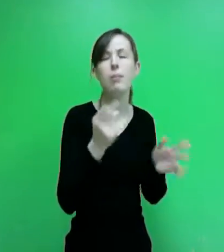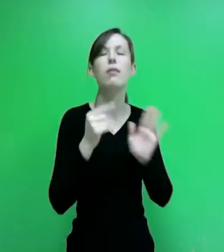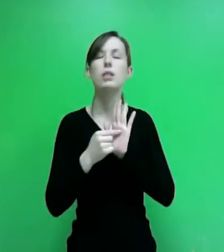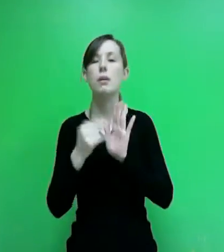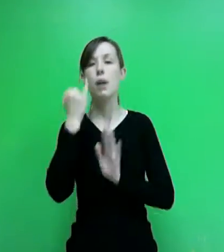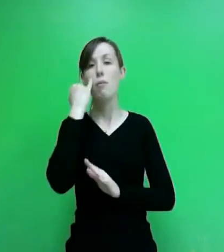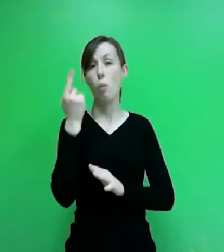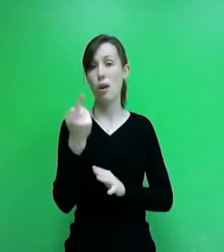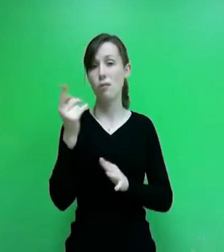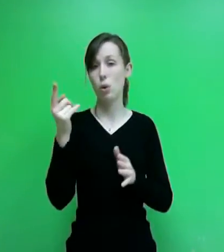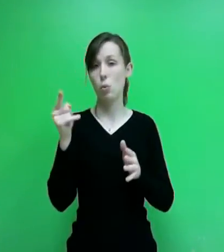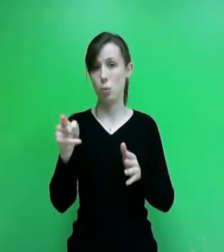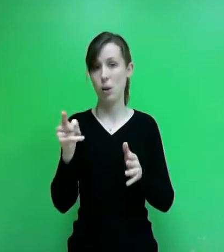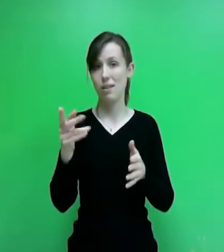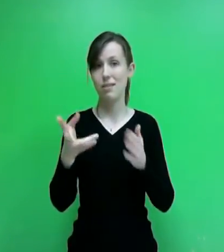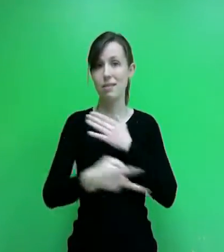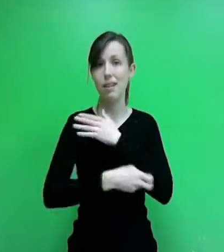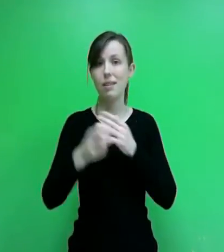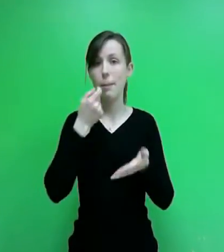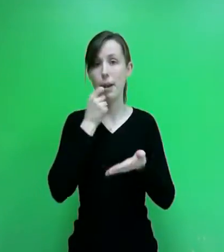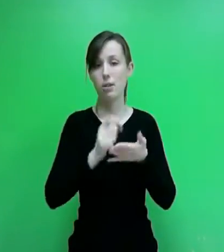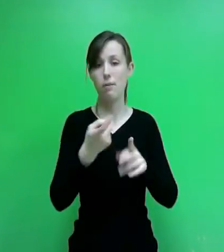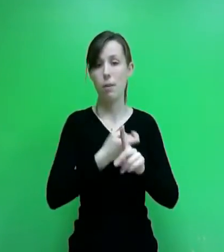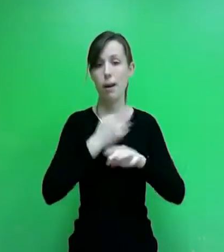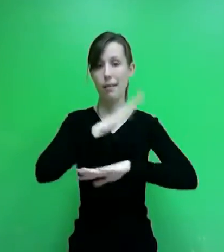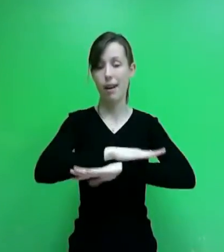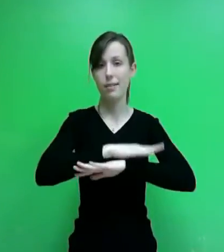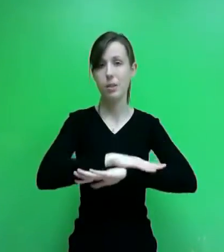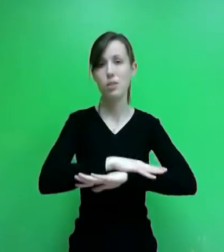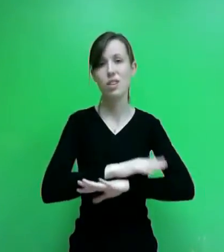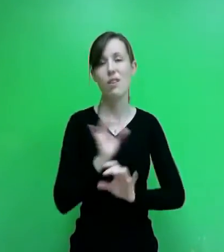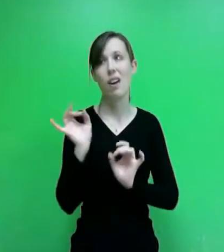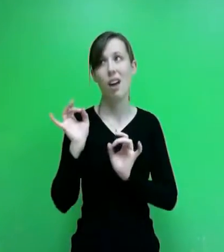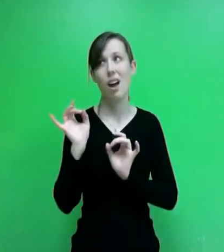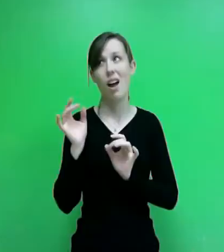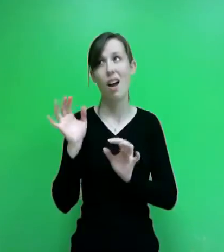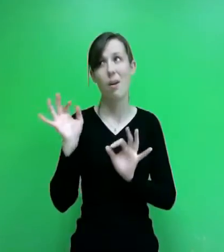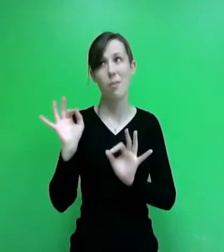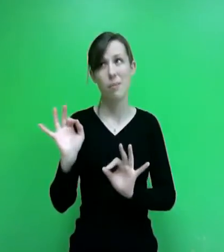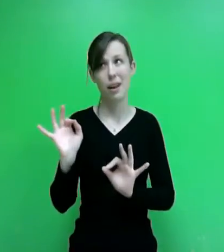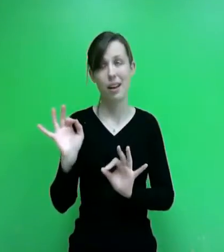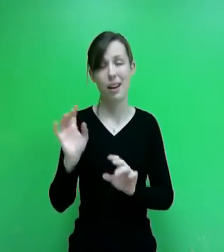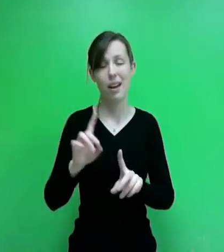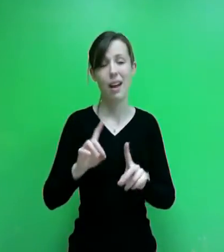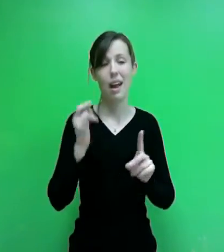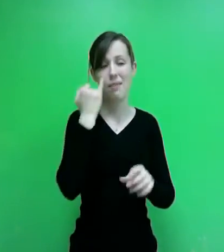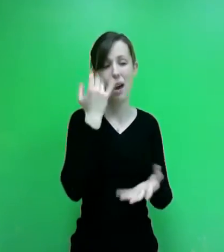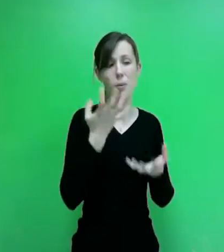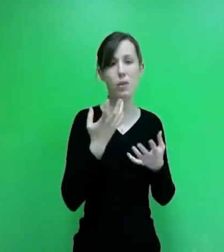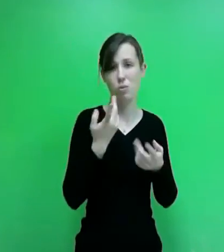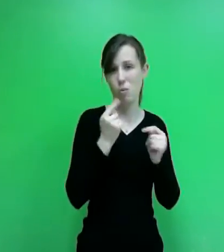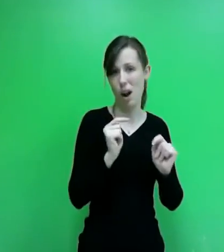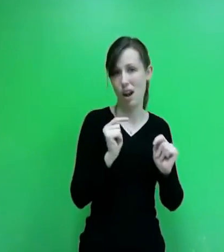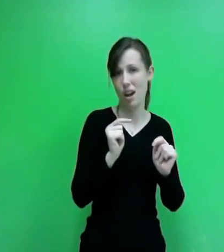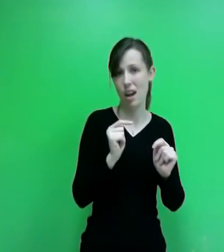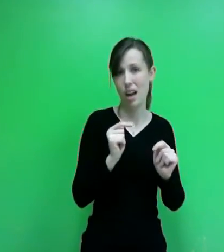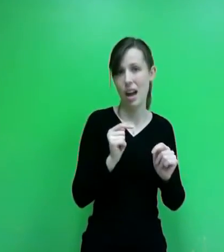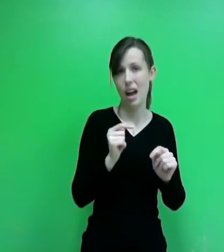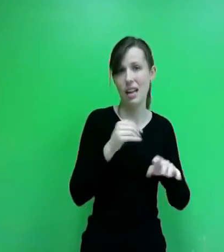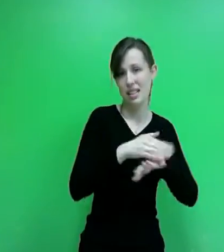a pencil from my desk, which is very petty, even if I want to try to take you to court, because it was one of